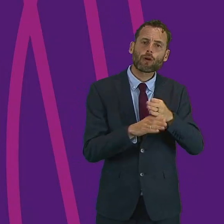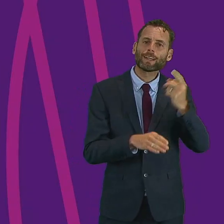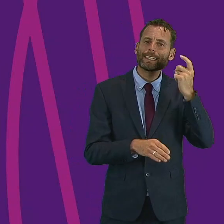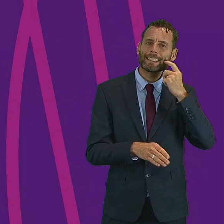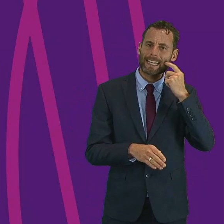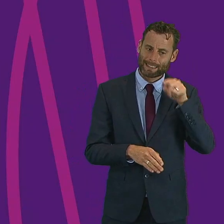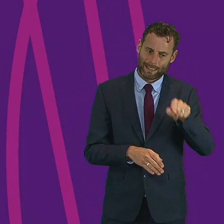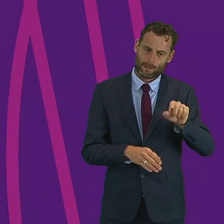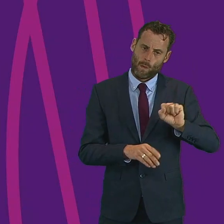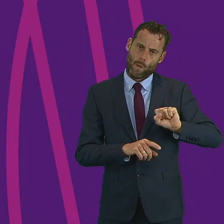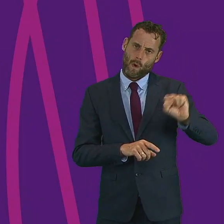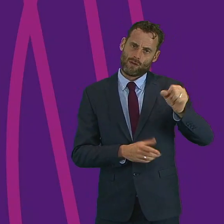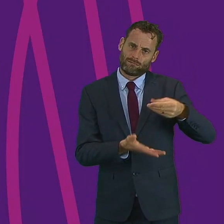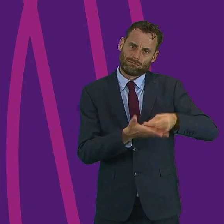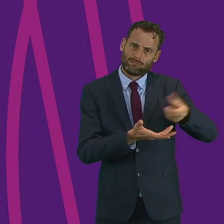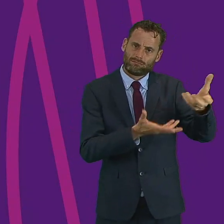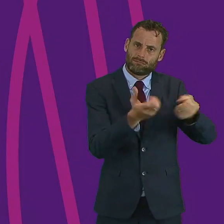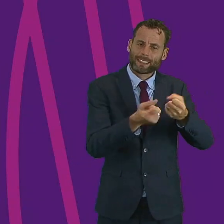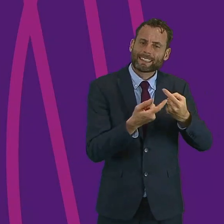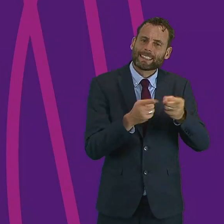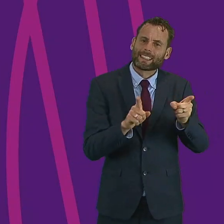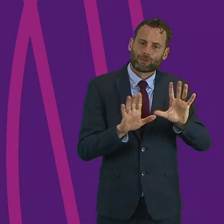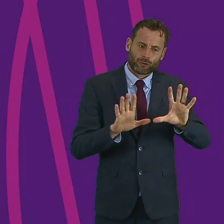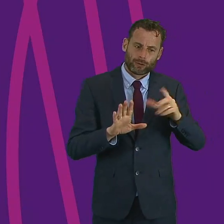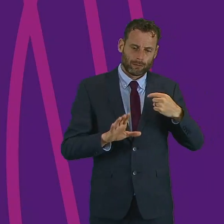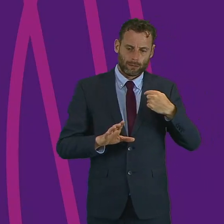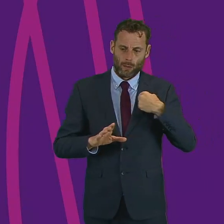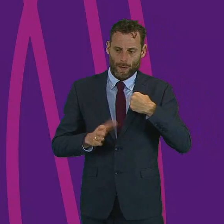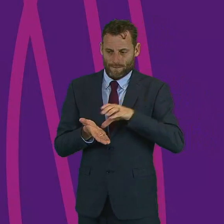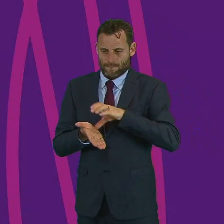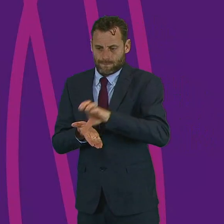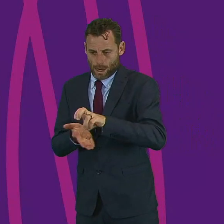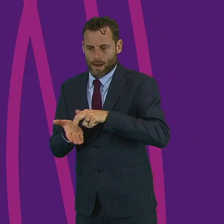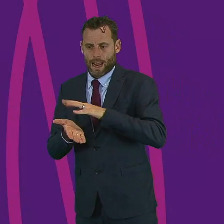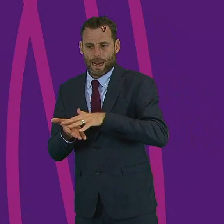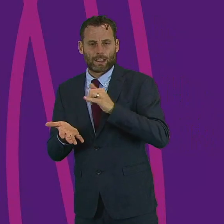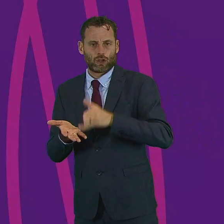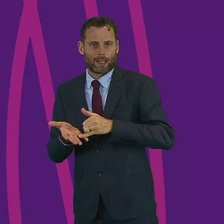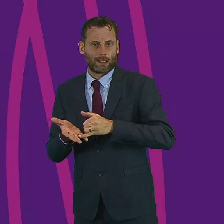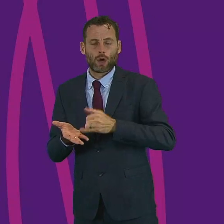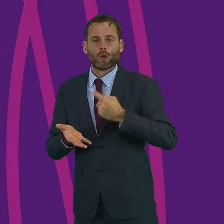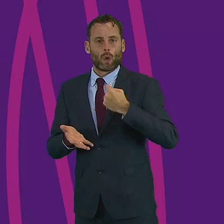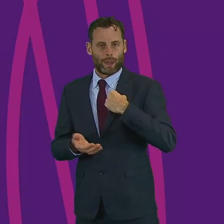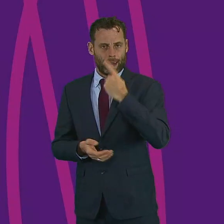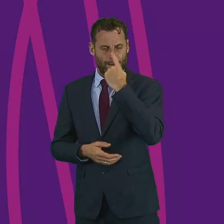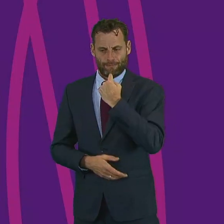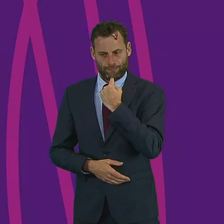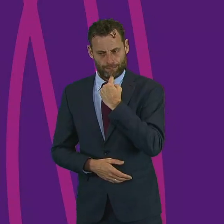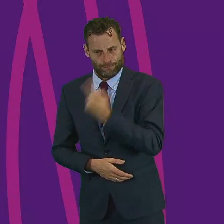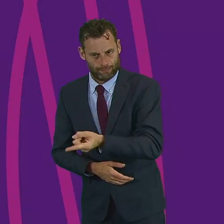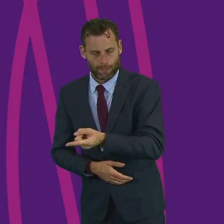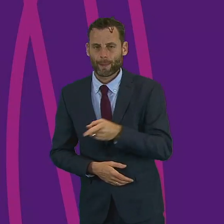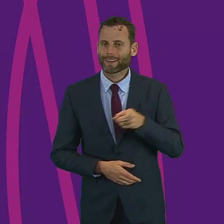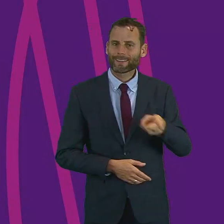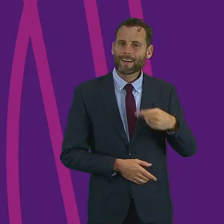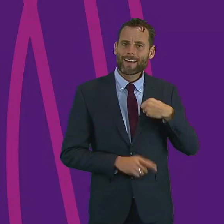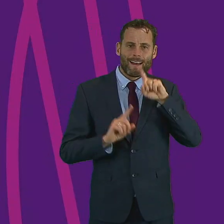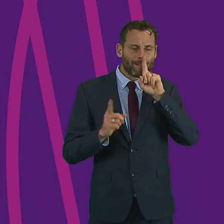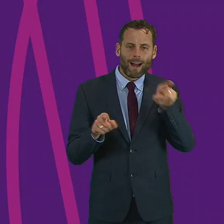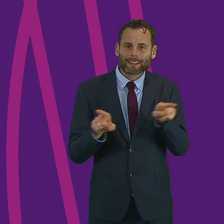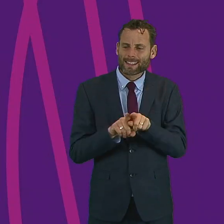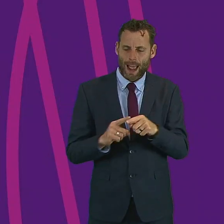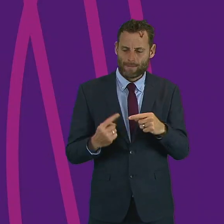pain? First Minister. Not only can I try to explain it, because it is a legitimate issue, I think I did so last week in response